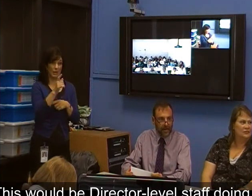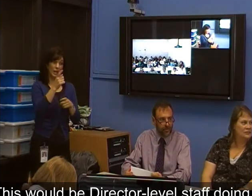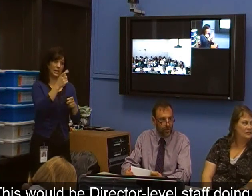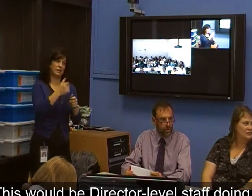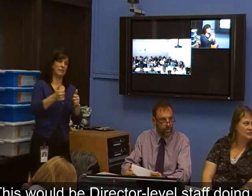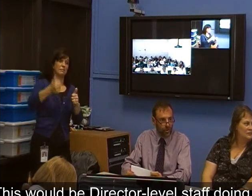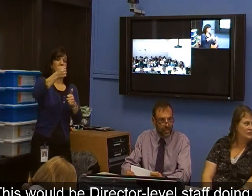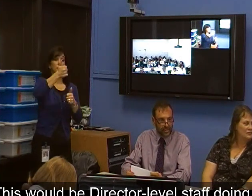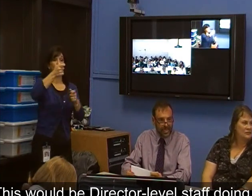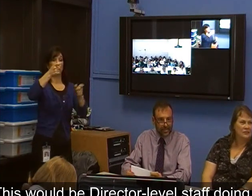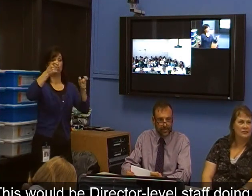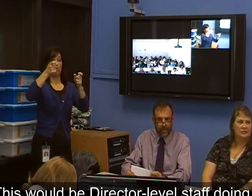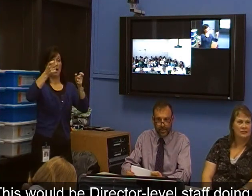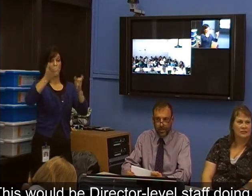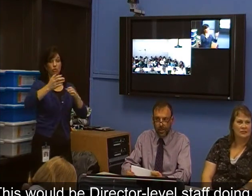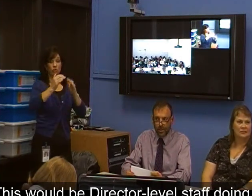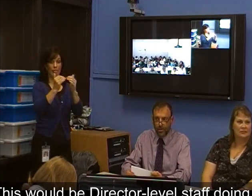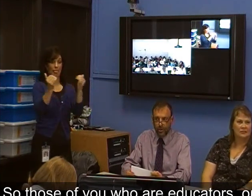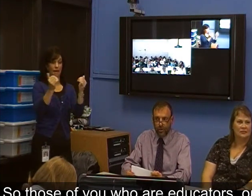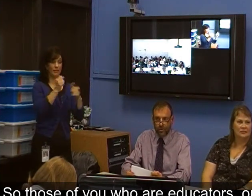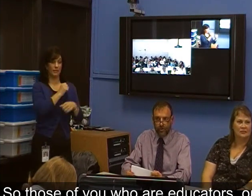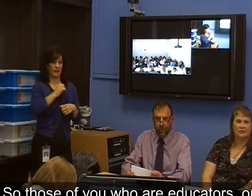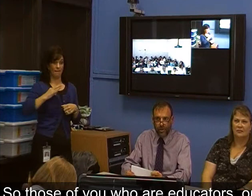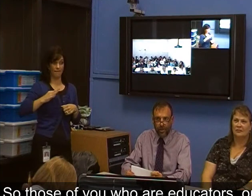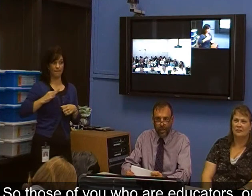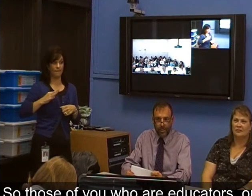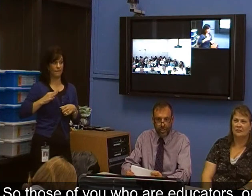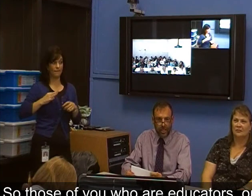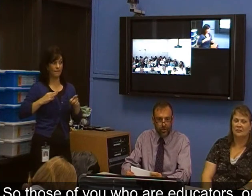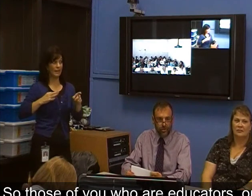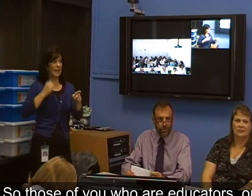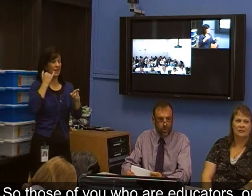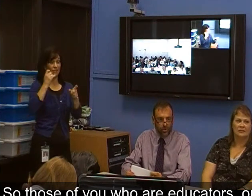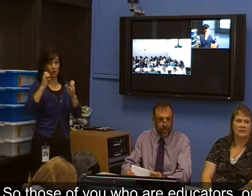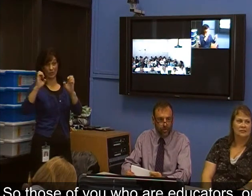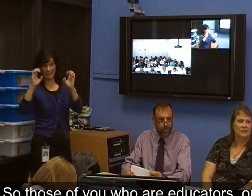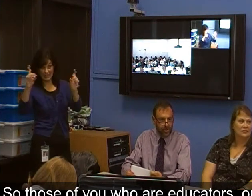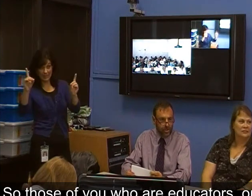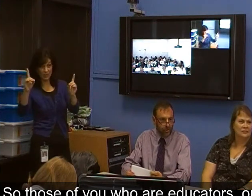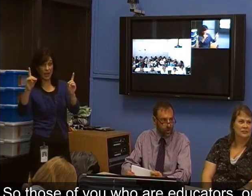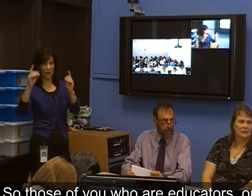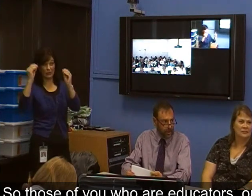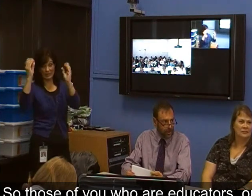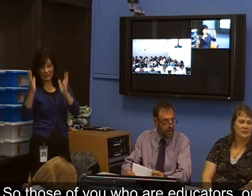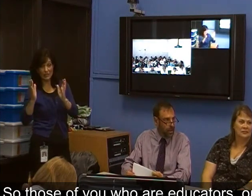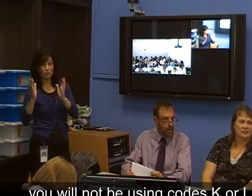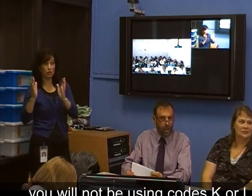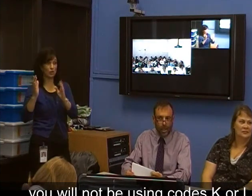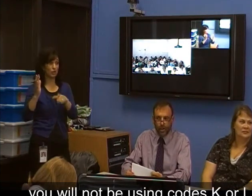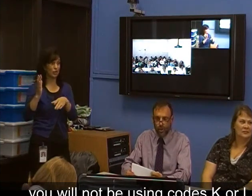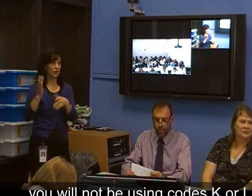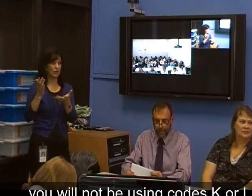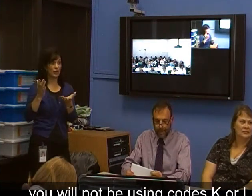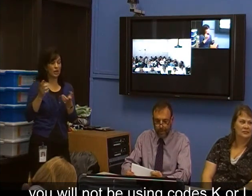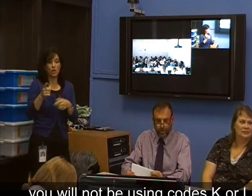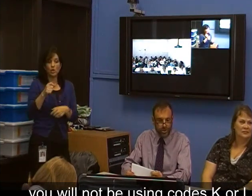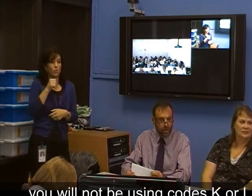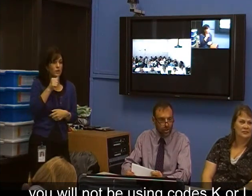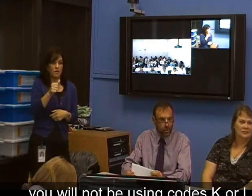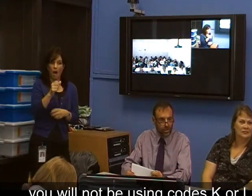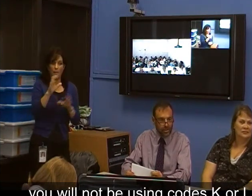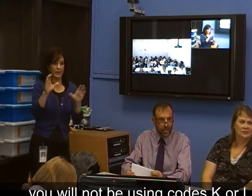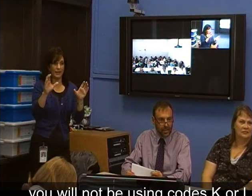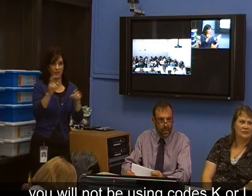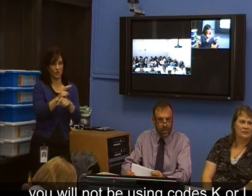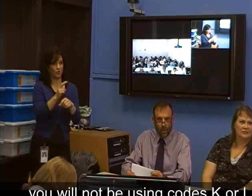staff doing these activities. So those of you that are educators or therapists, health related, you will not be using